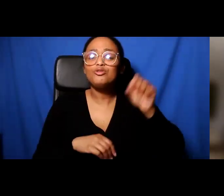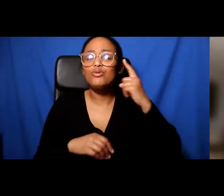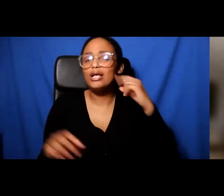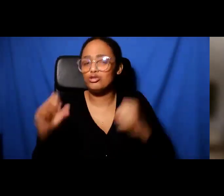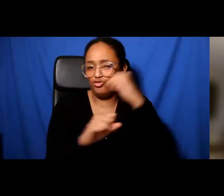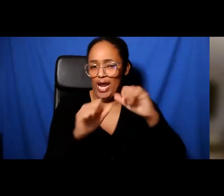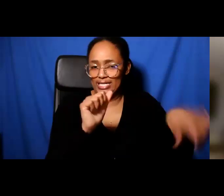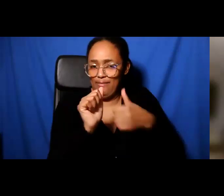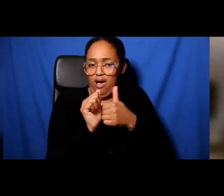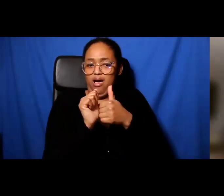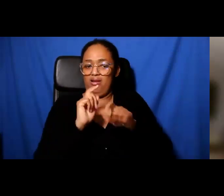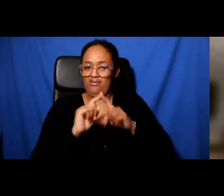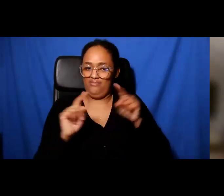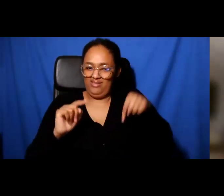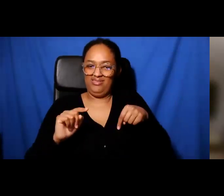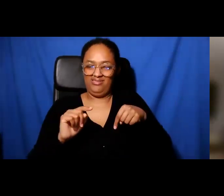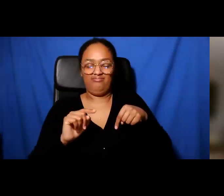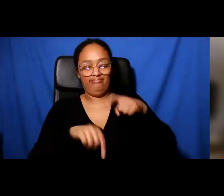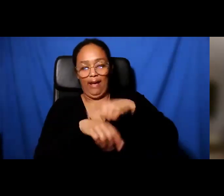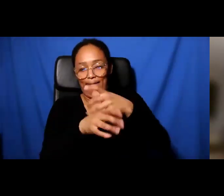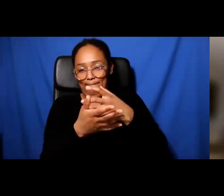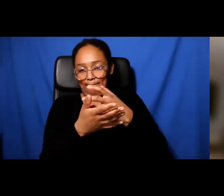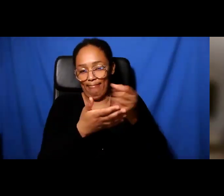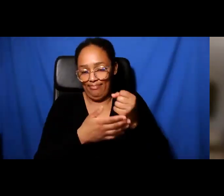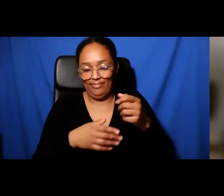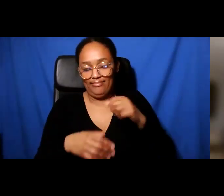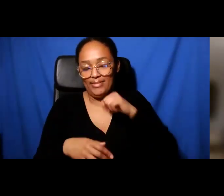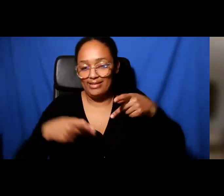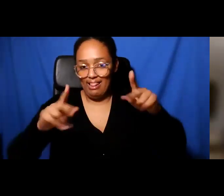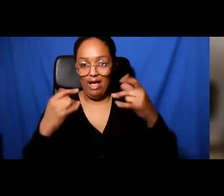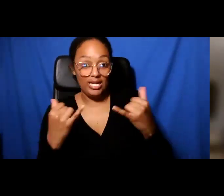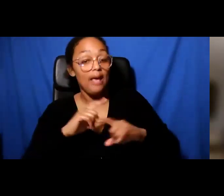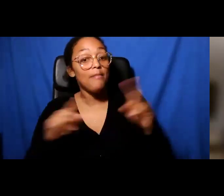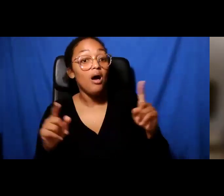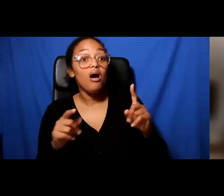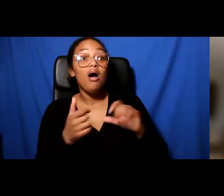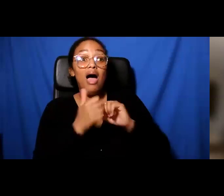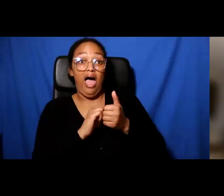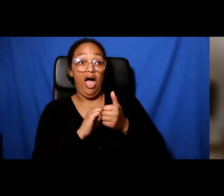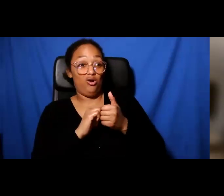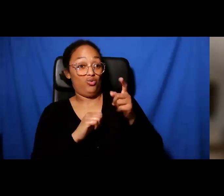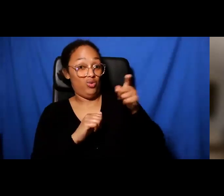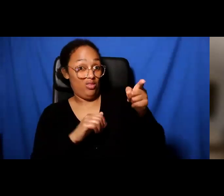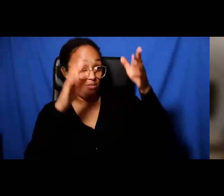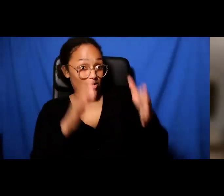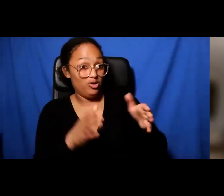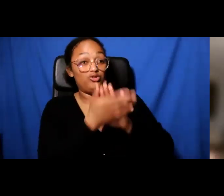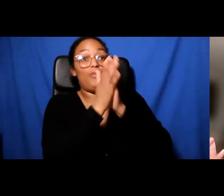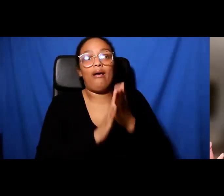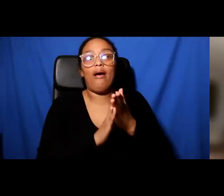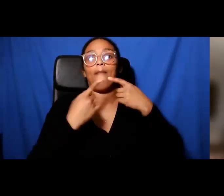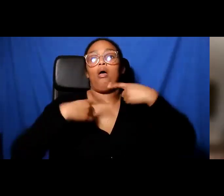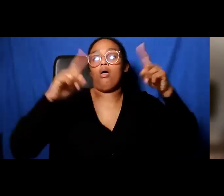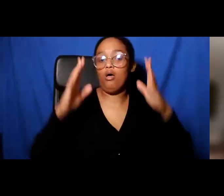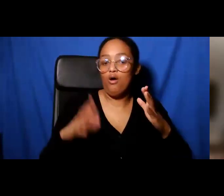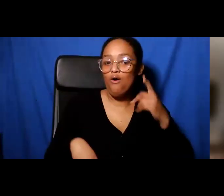strategy is due to the webinar, but there's a strategy to turn one believer into your evangelist, if you will. So